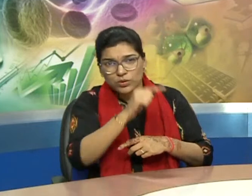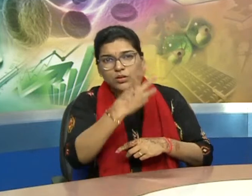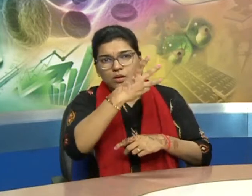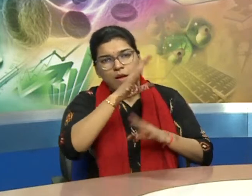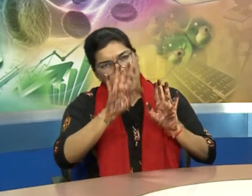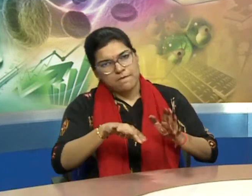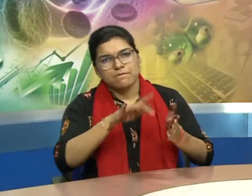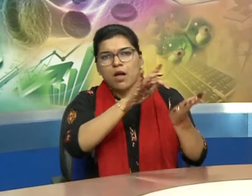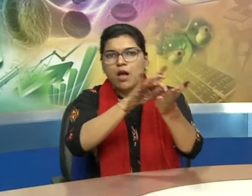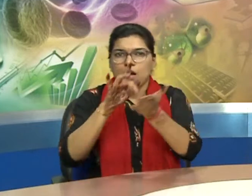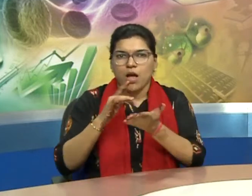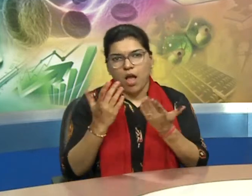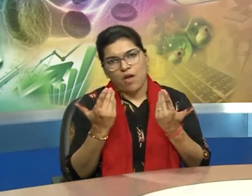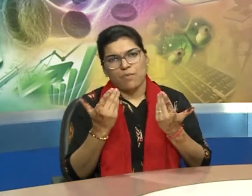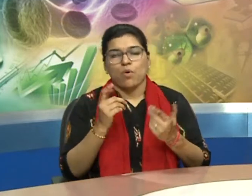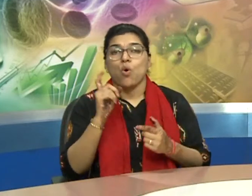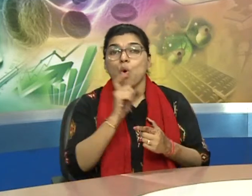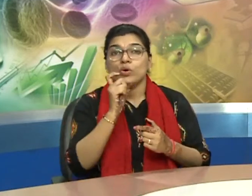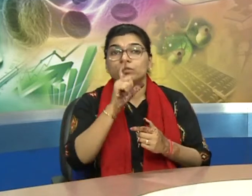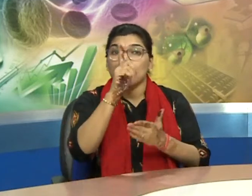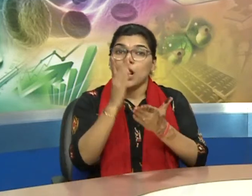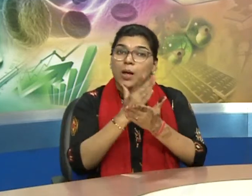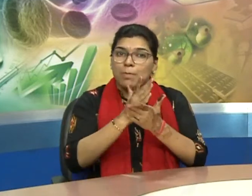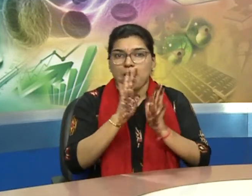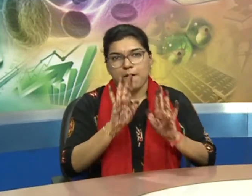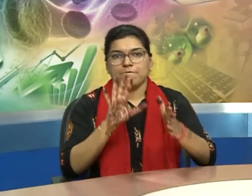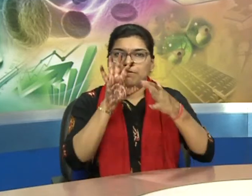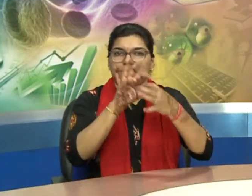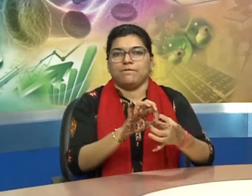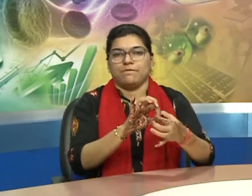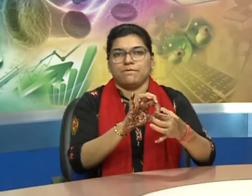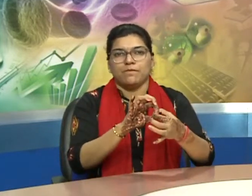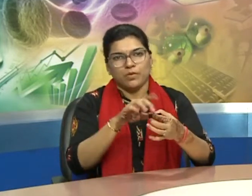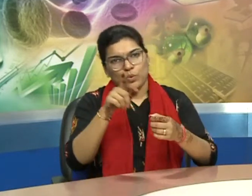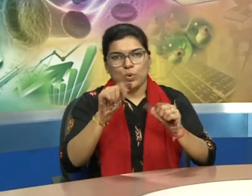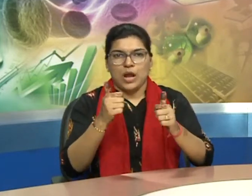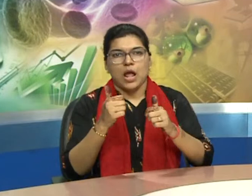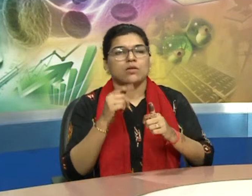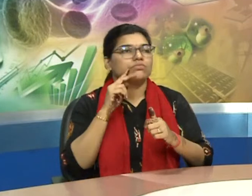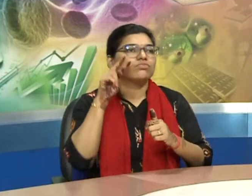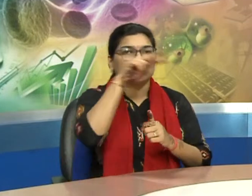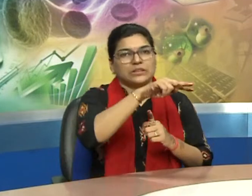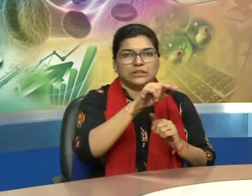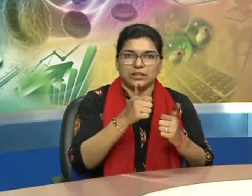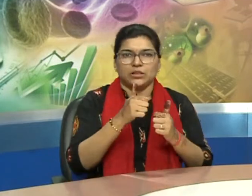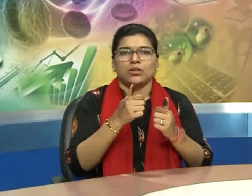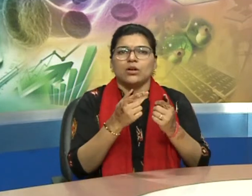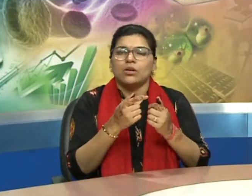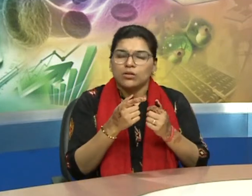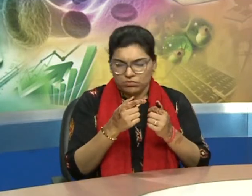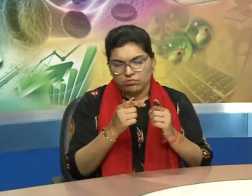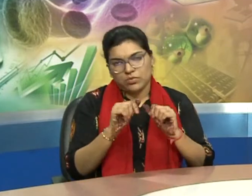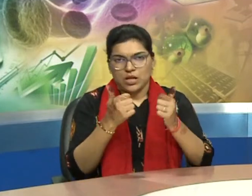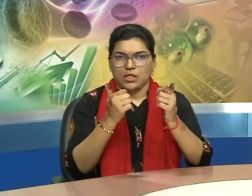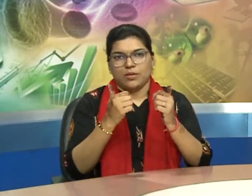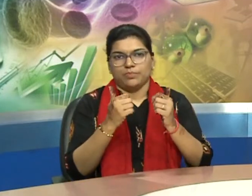is Lakshmi Bai College Library, it is also in Delhi. And then another